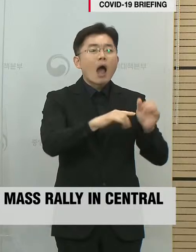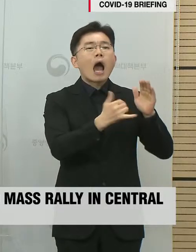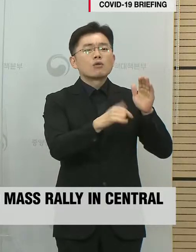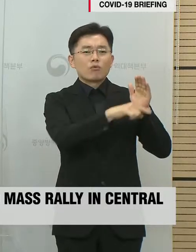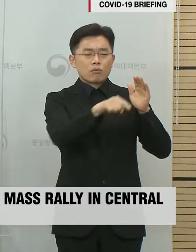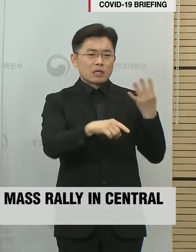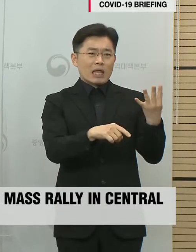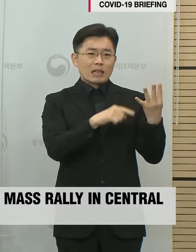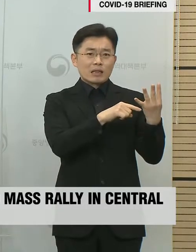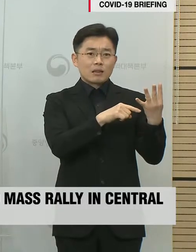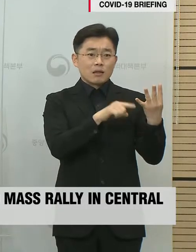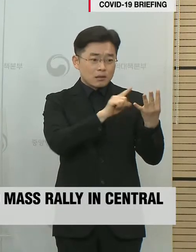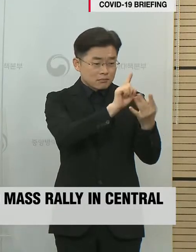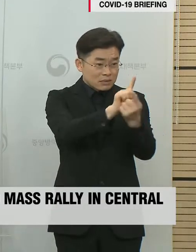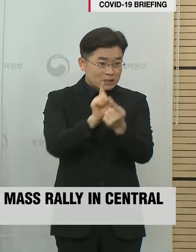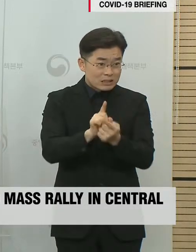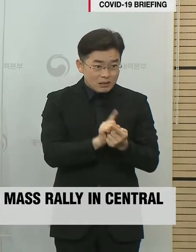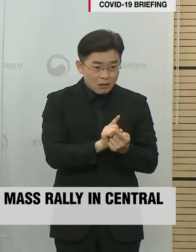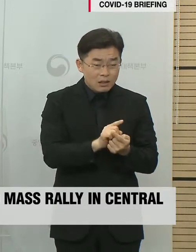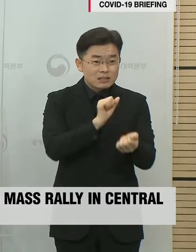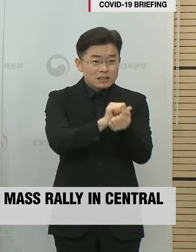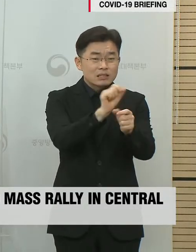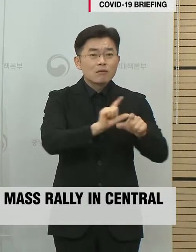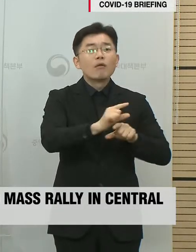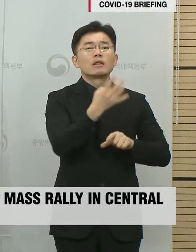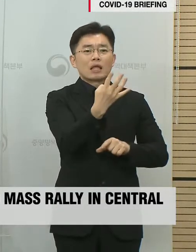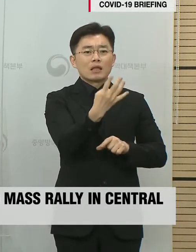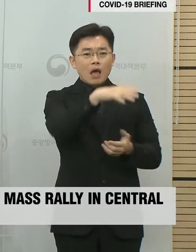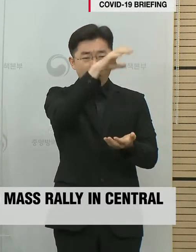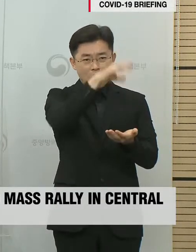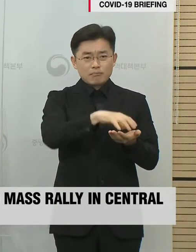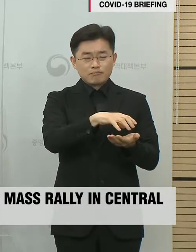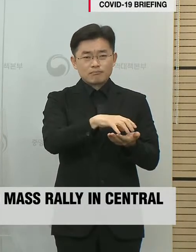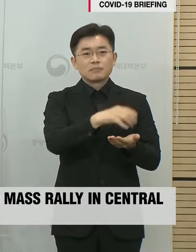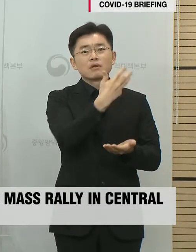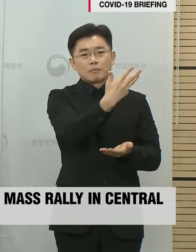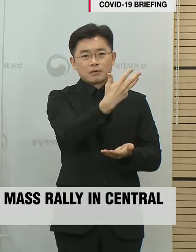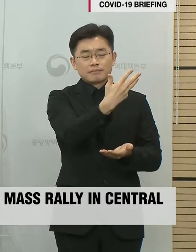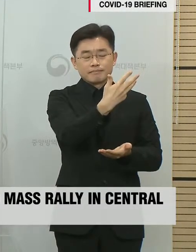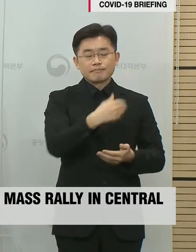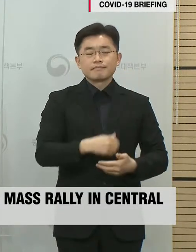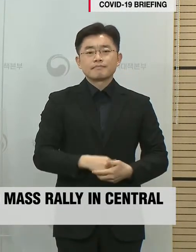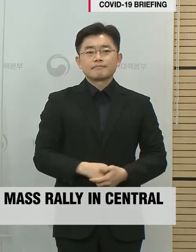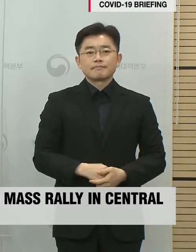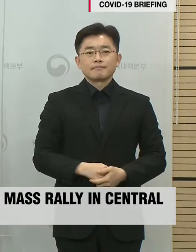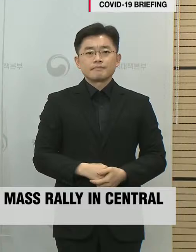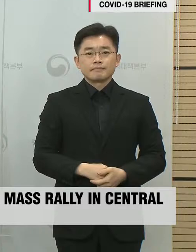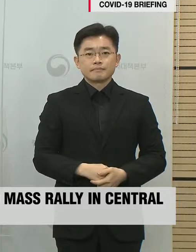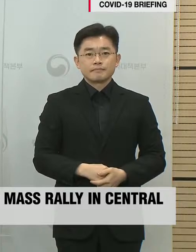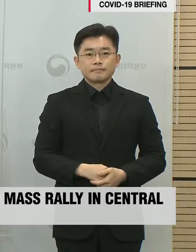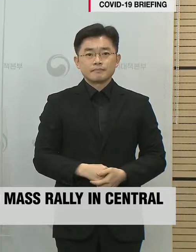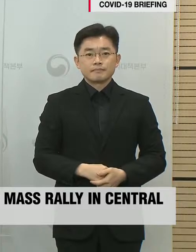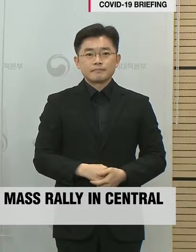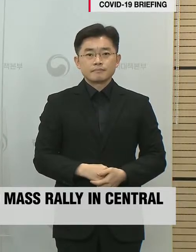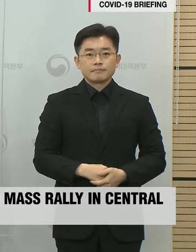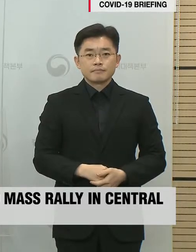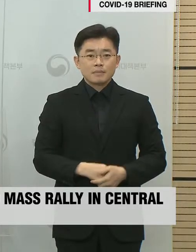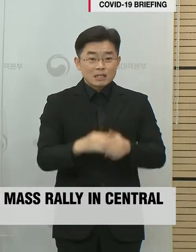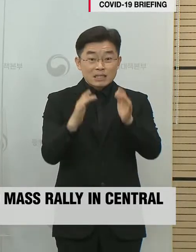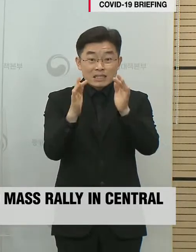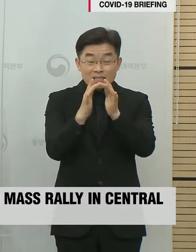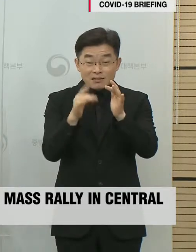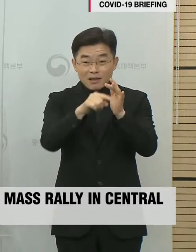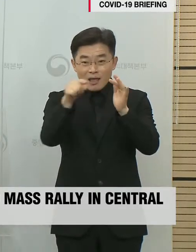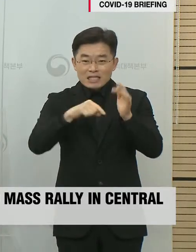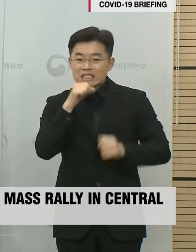case of the index case is confirmed on 5th of September. We have 4 additional cases, and we have 8